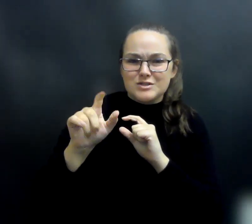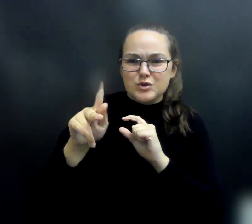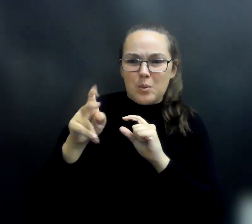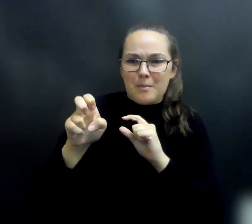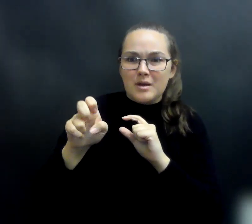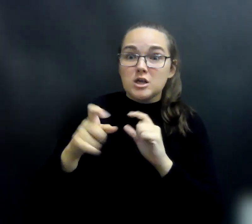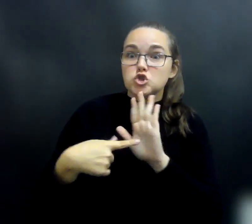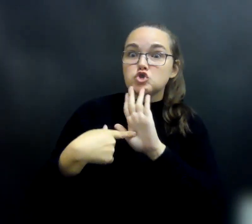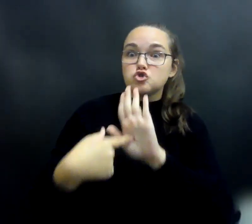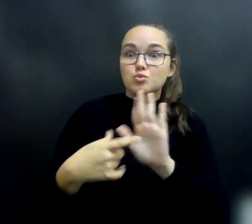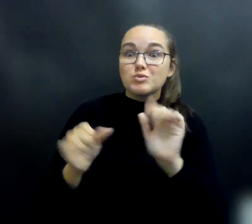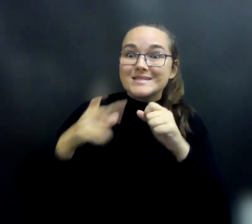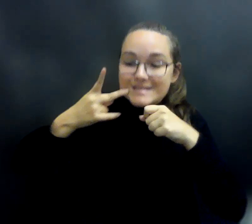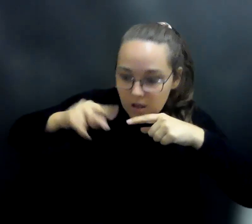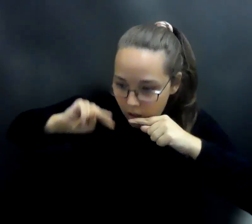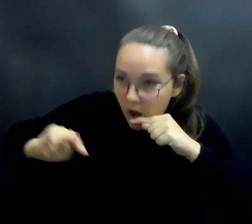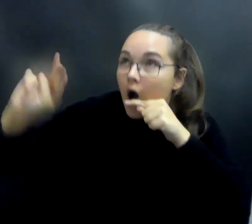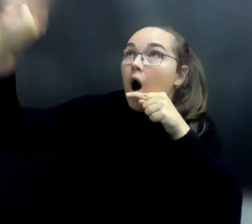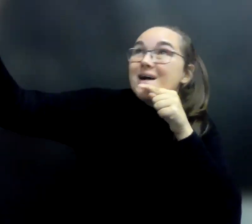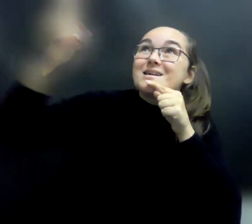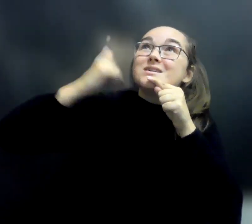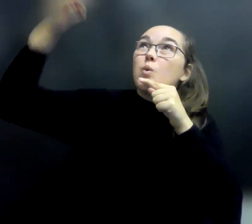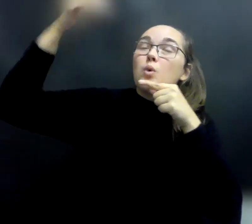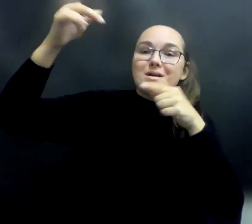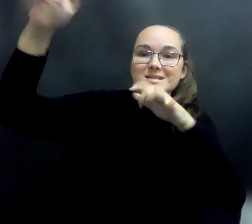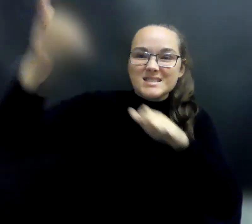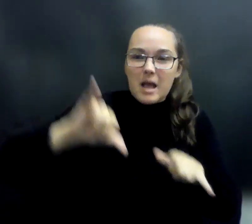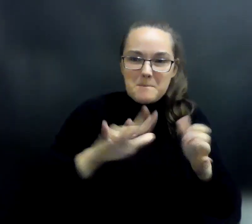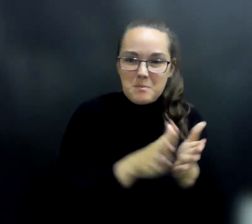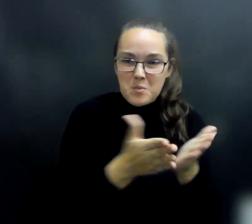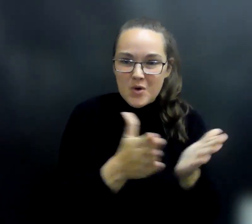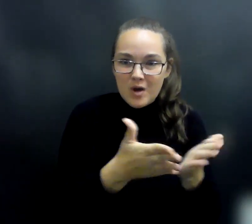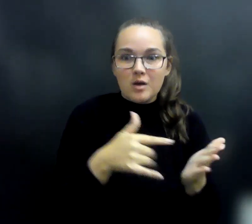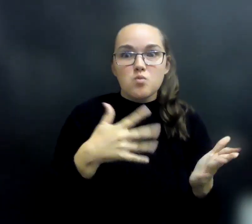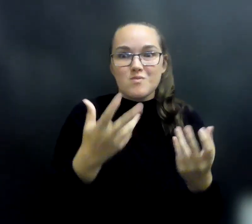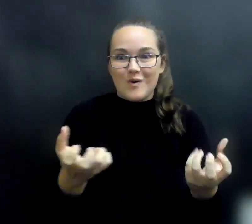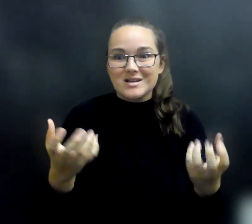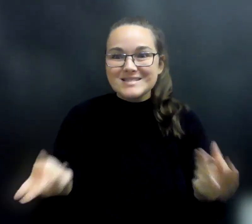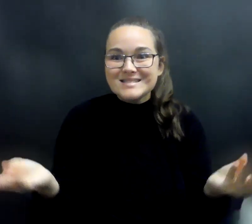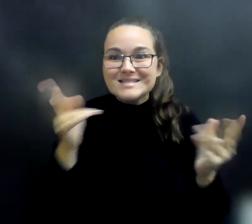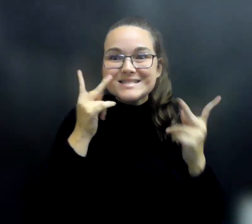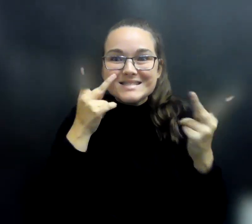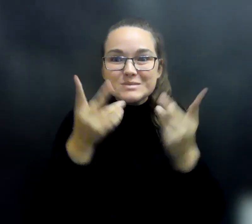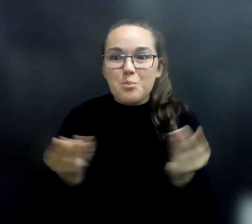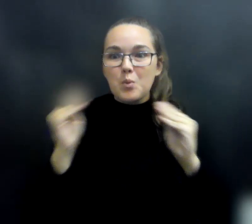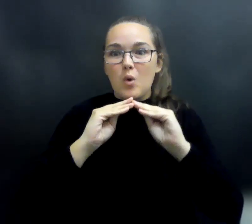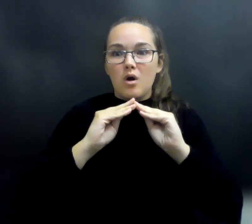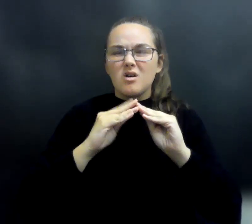read about in his books. He wanted to see even more. What else was out there, deep in